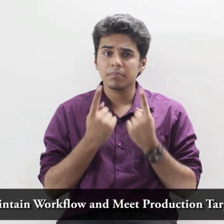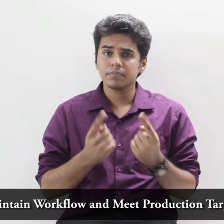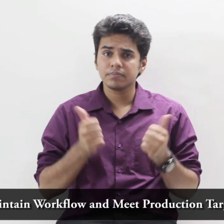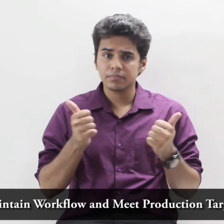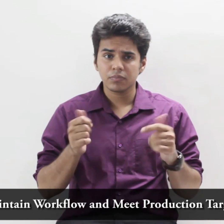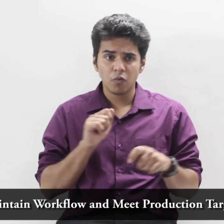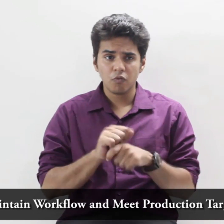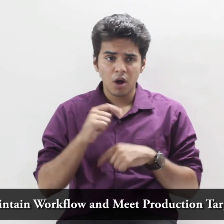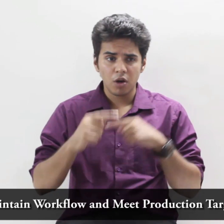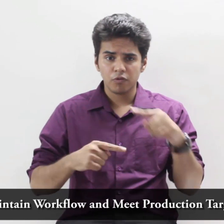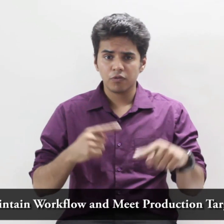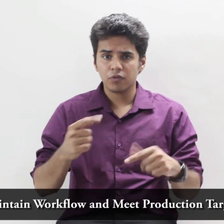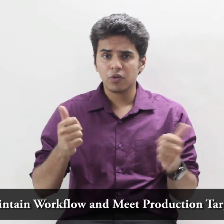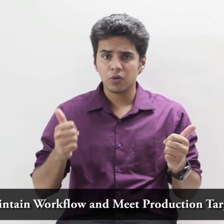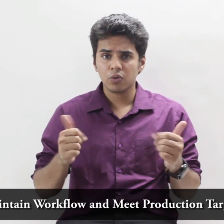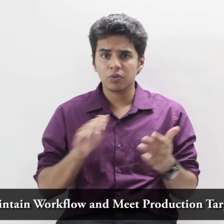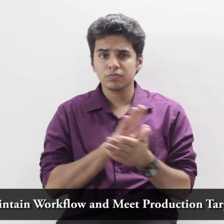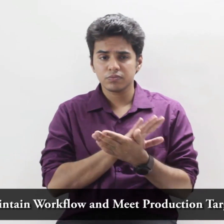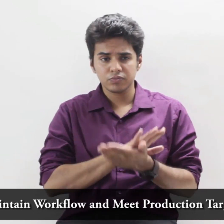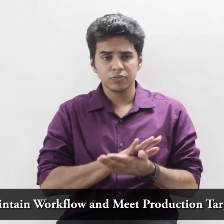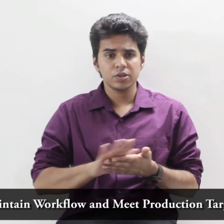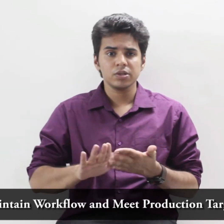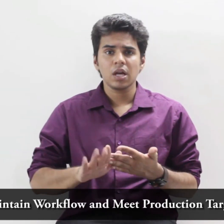Maintain workflow and meet production target.